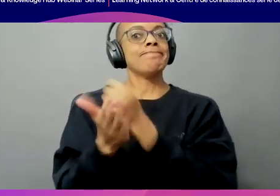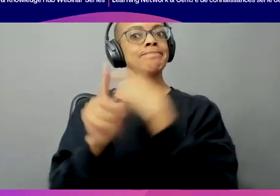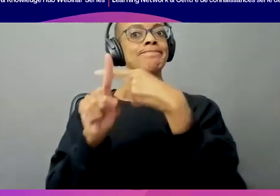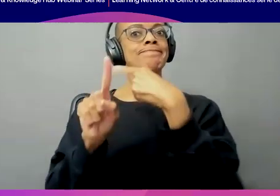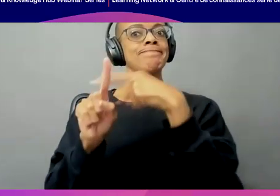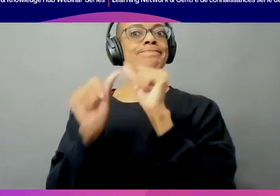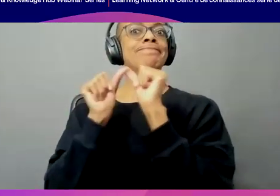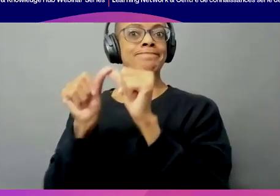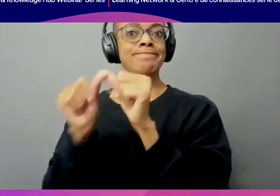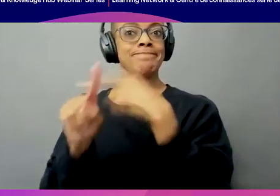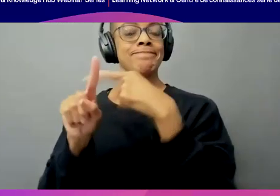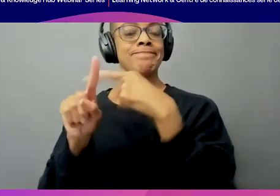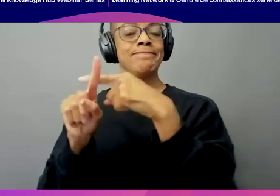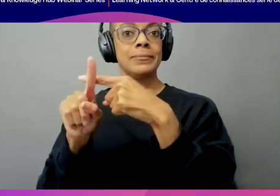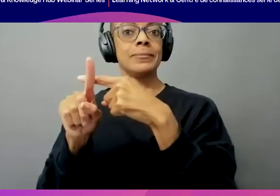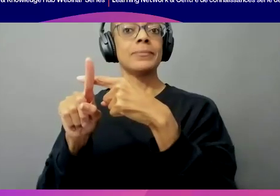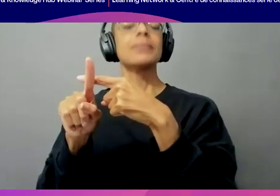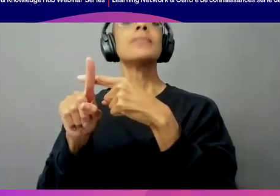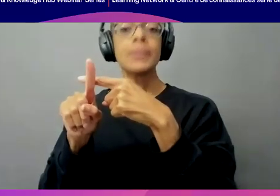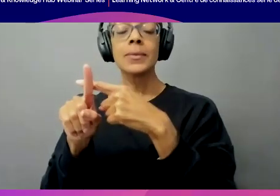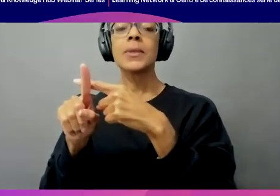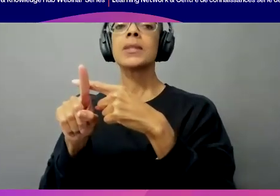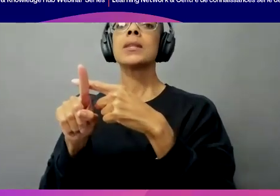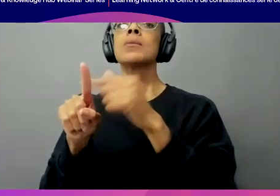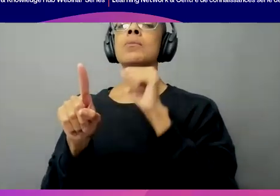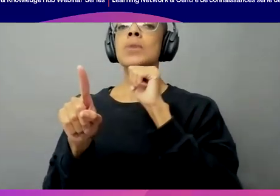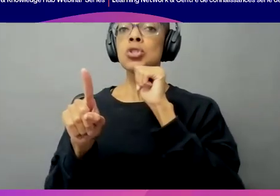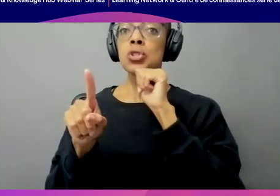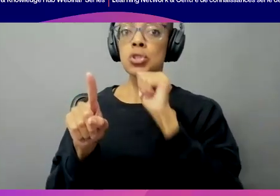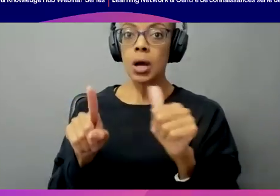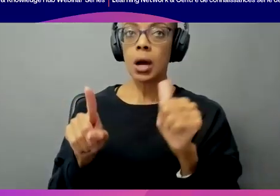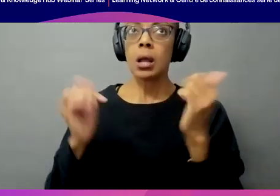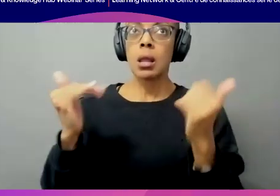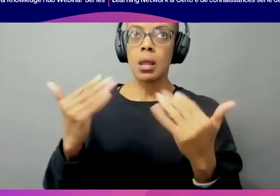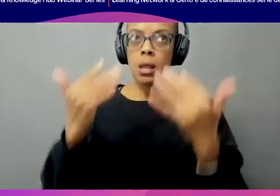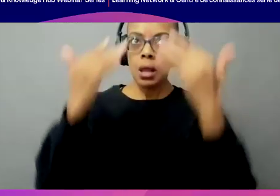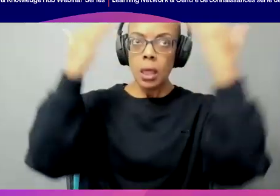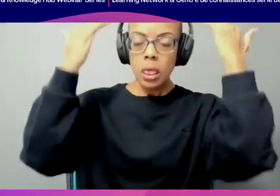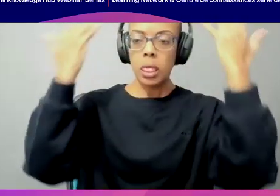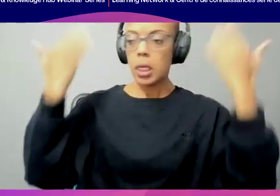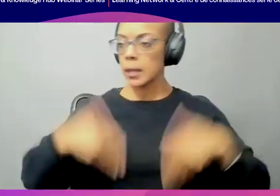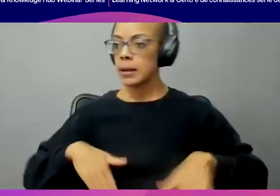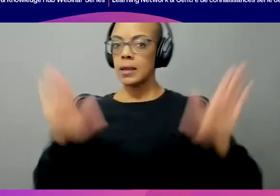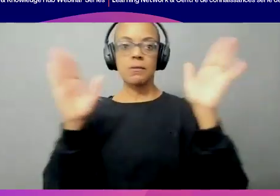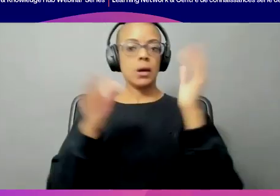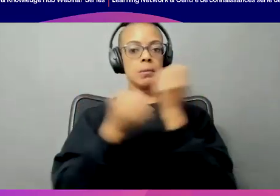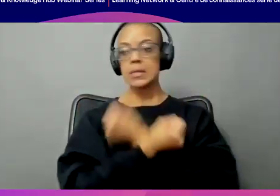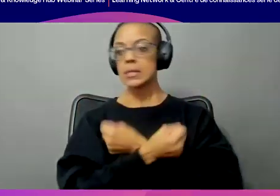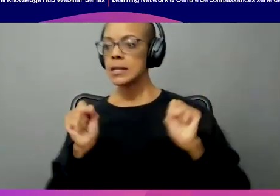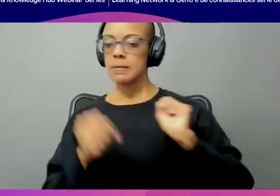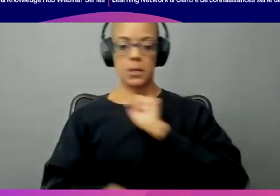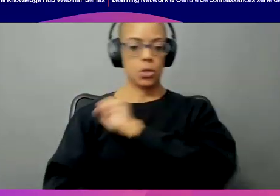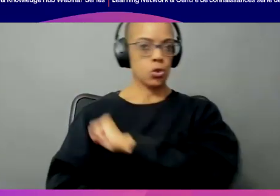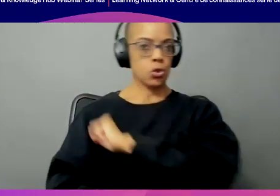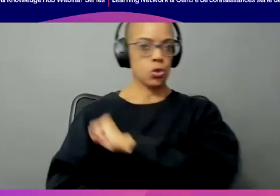and not get overtaken with the concerns around safety, around security, around funding. And I think